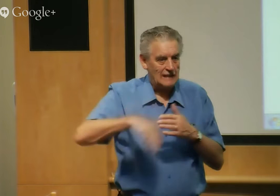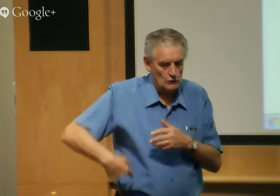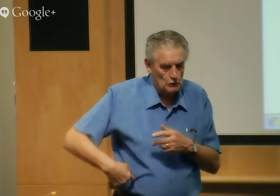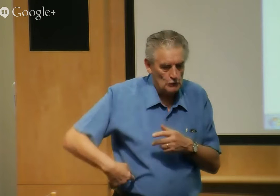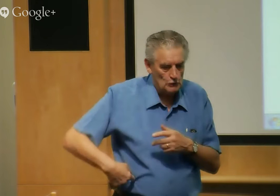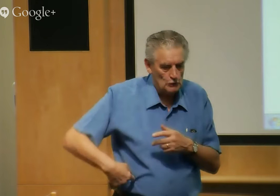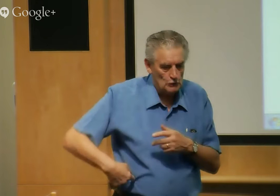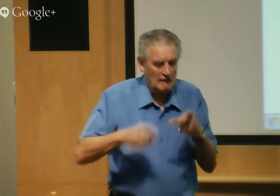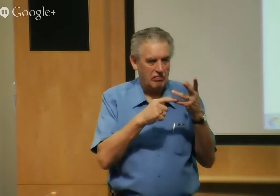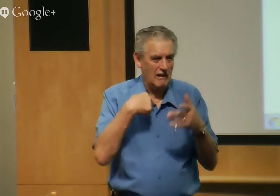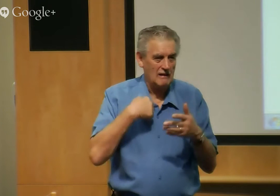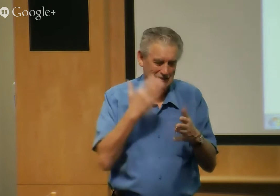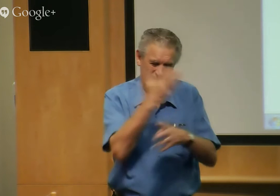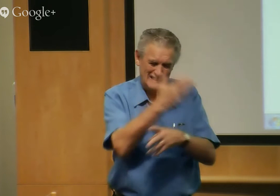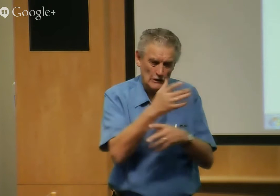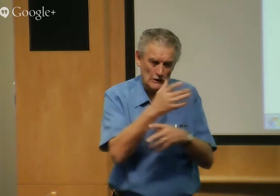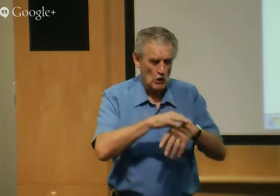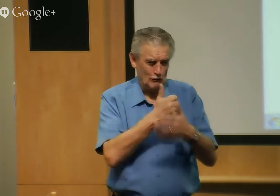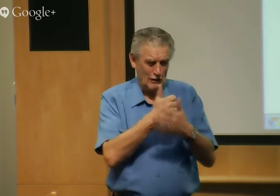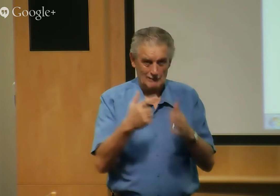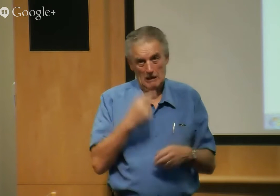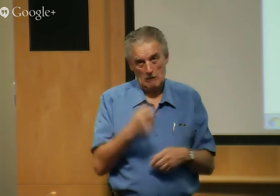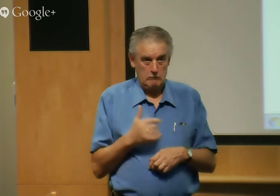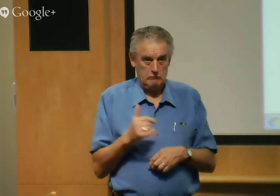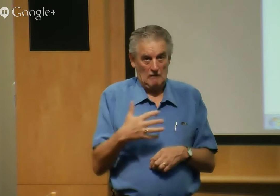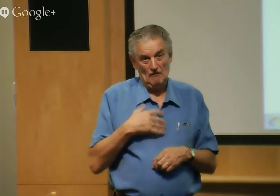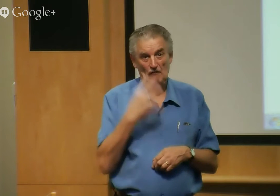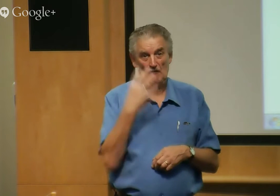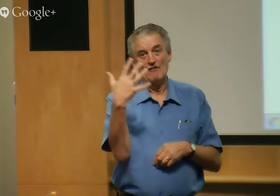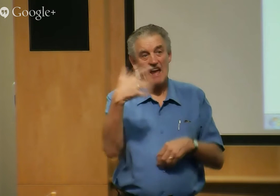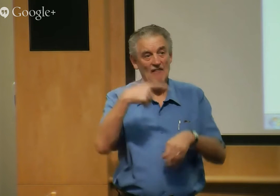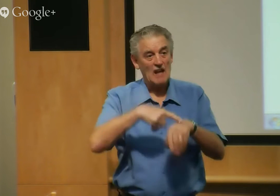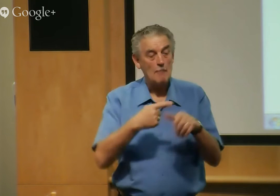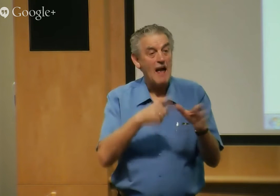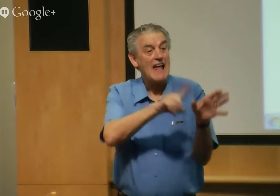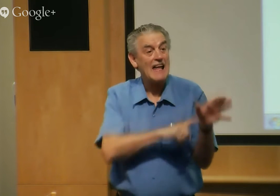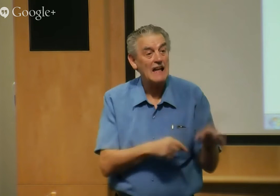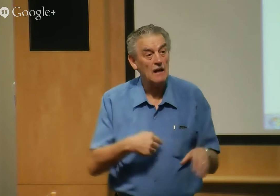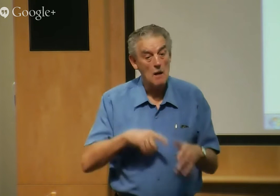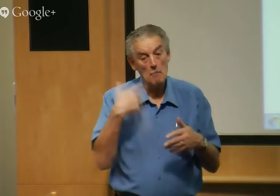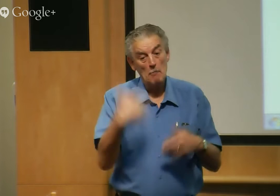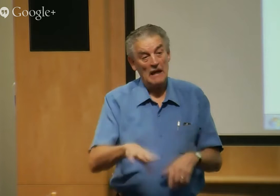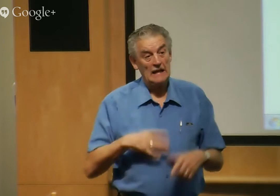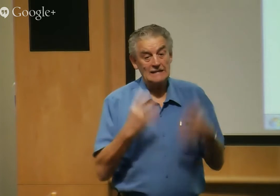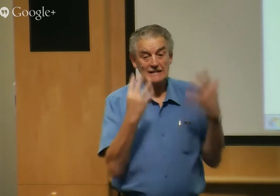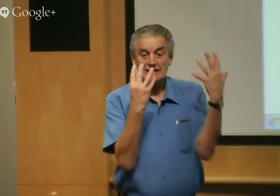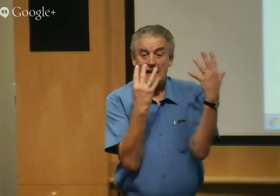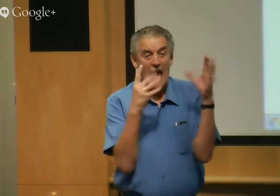diabetes and cancer. I'm regularly going to doctors. I'd say probably